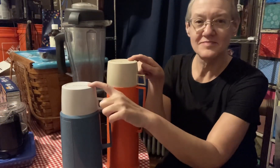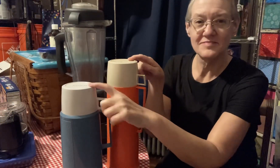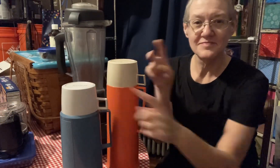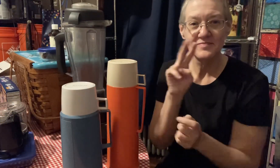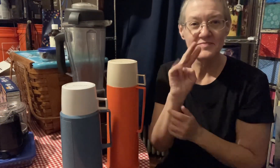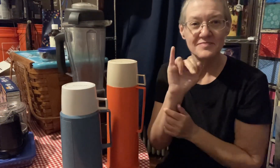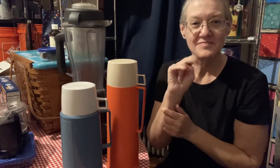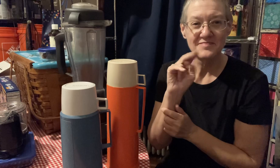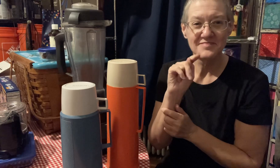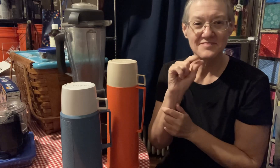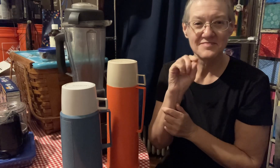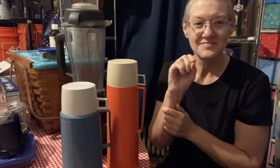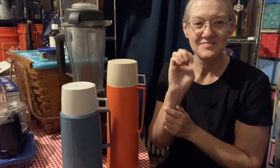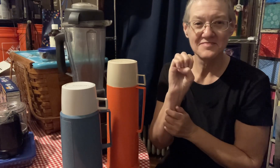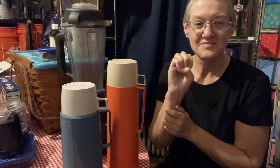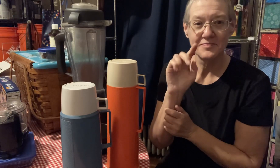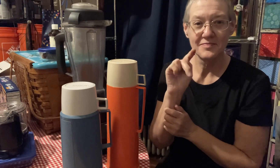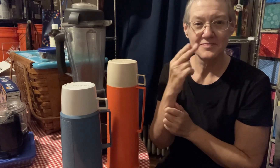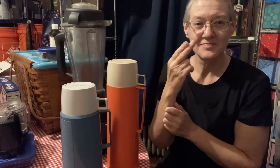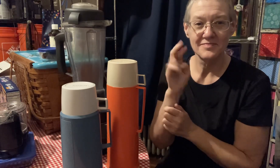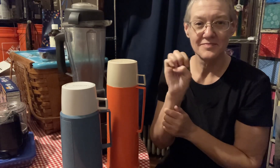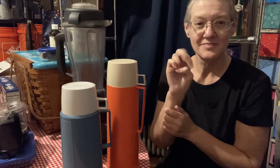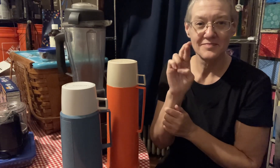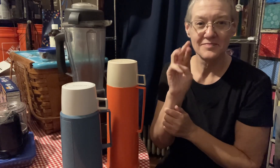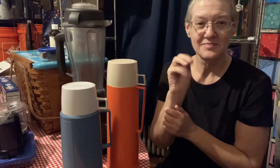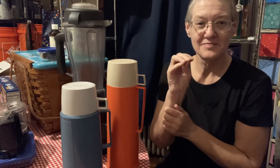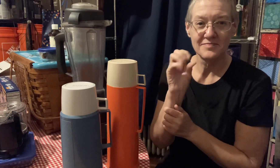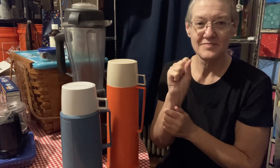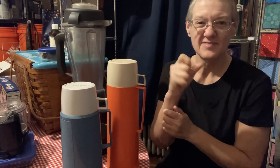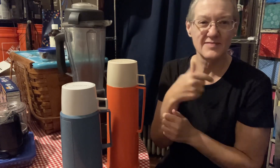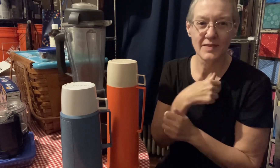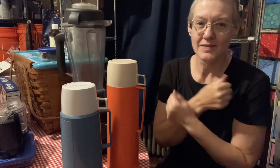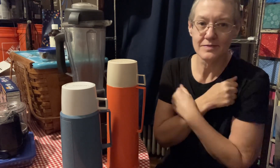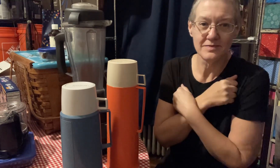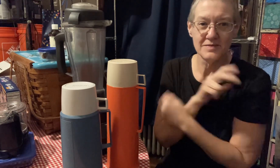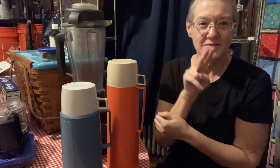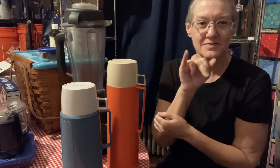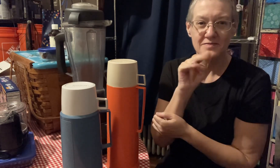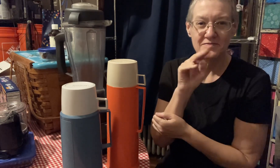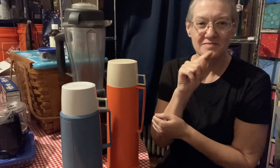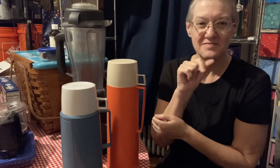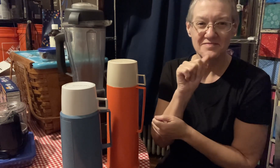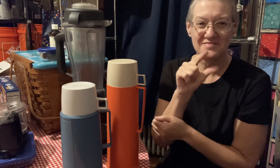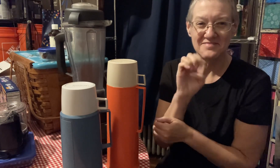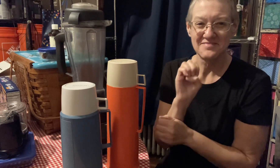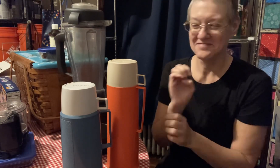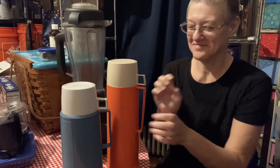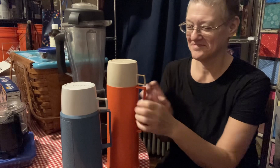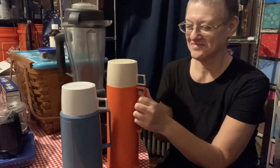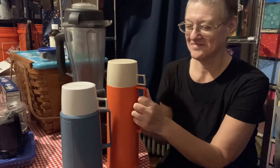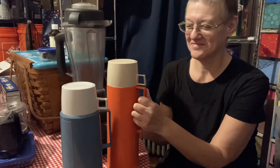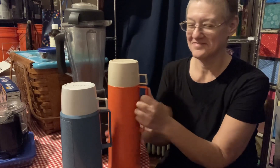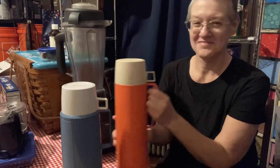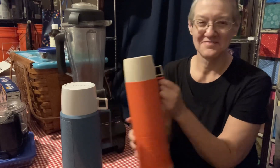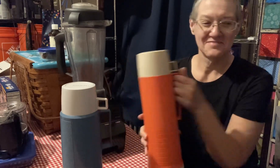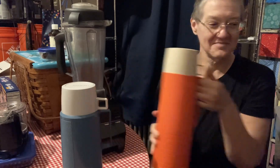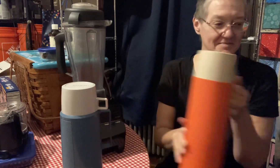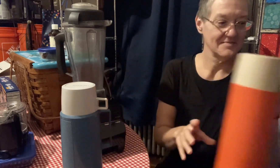Now I'm going to bring it in these 2 vintage thermoses. I love vintage things.